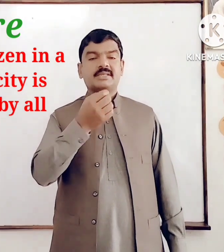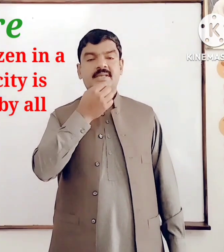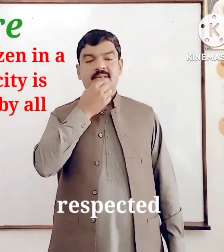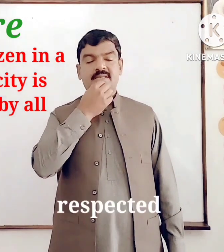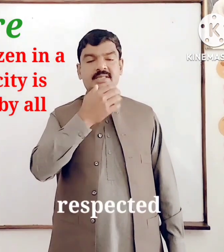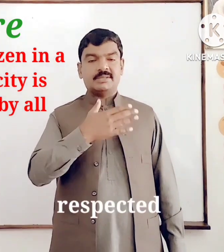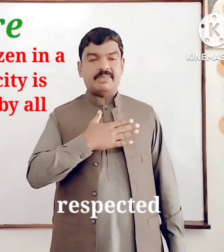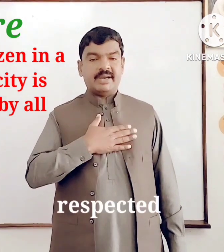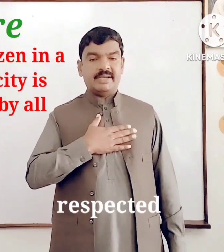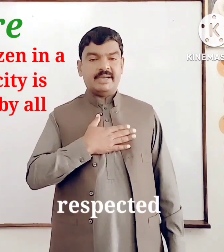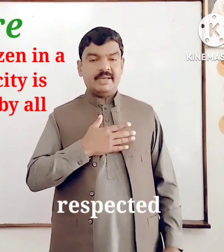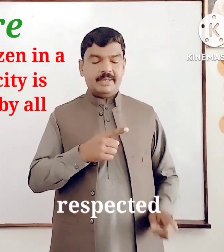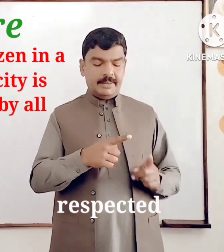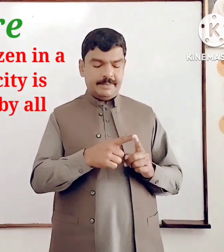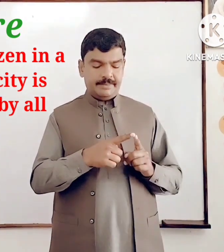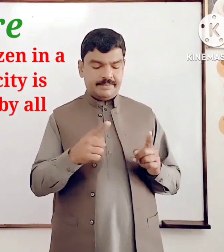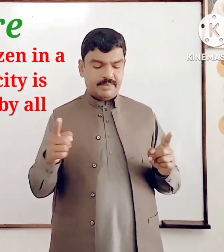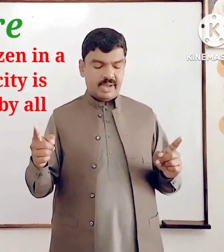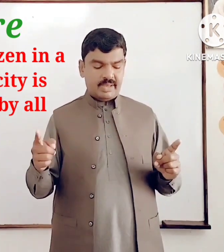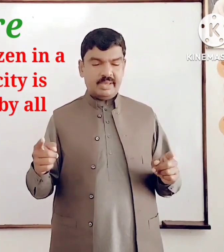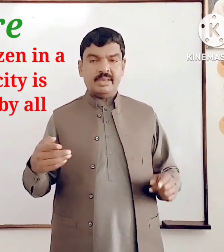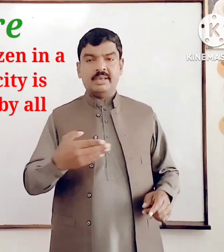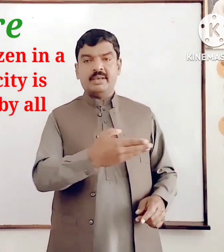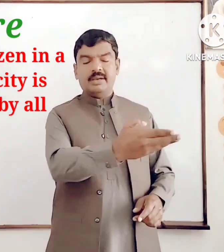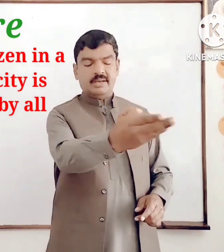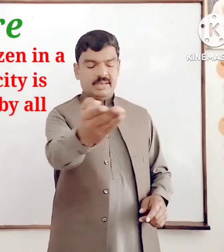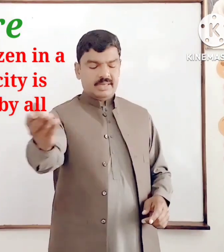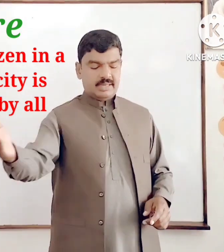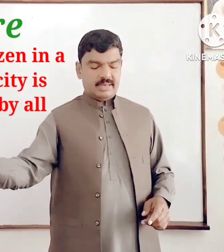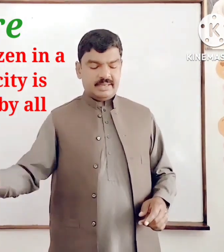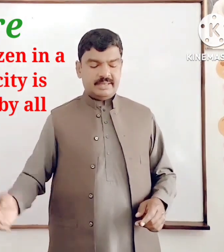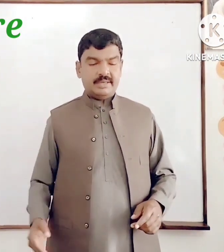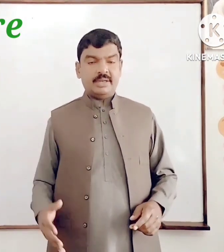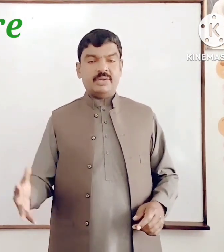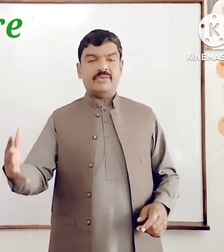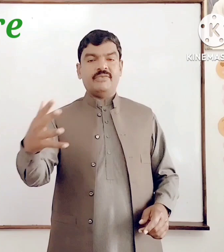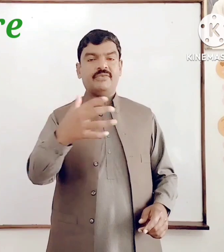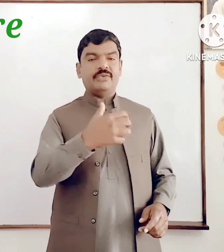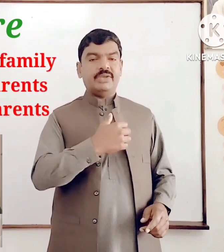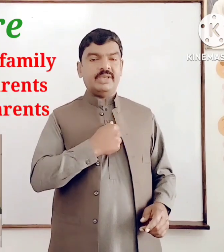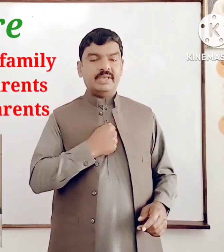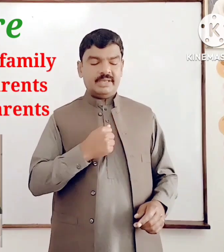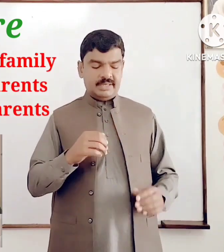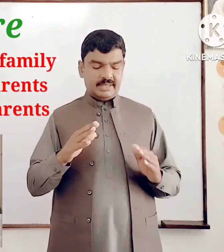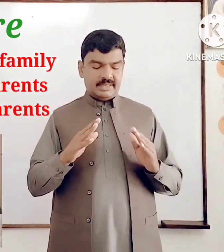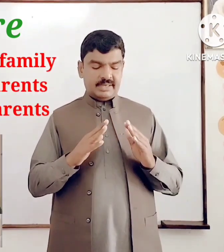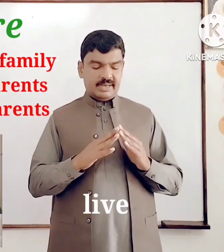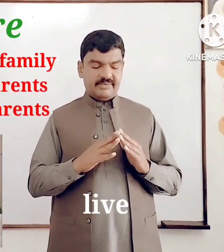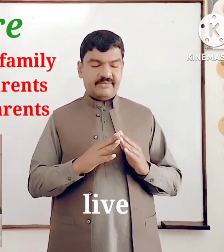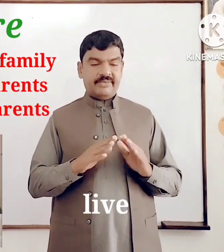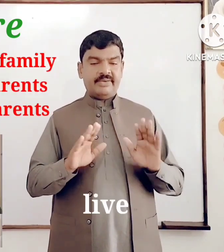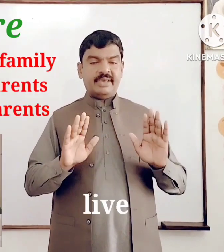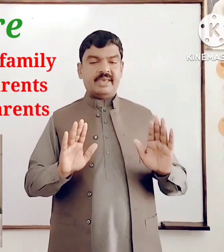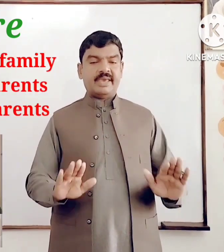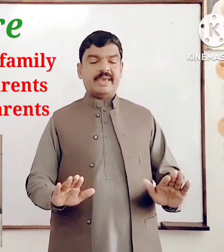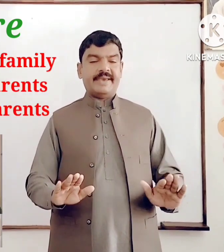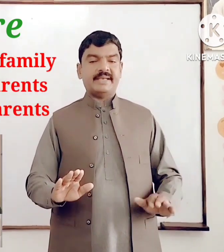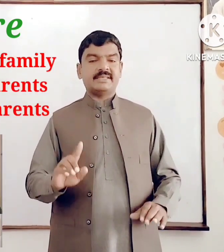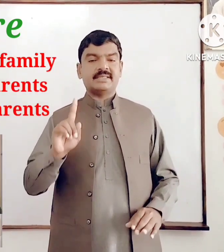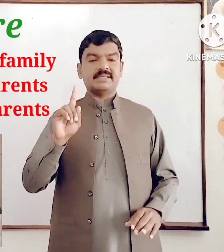is respected by all. We live